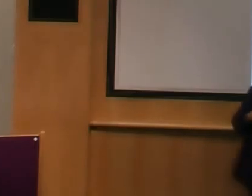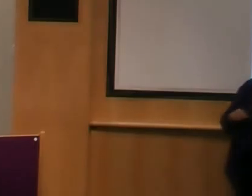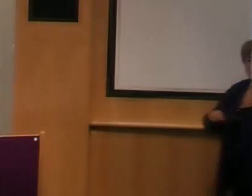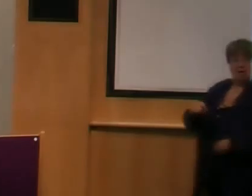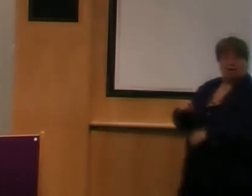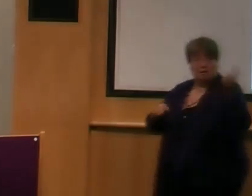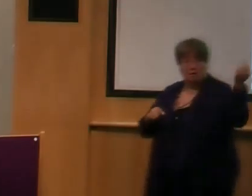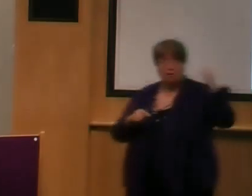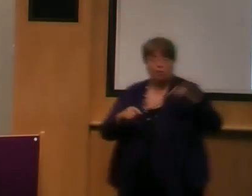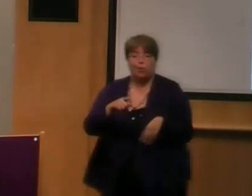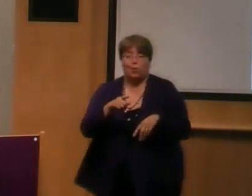in